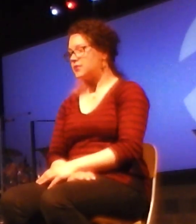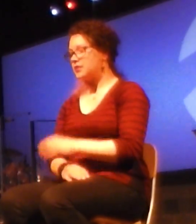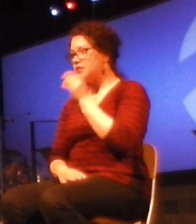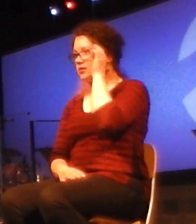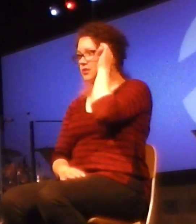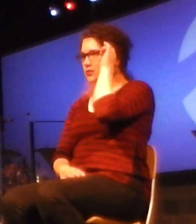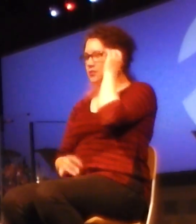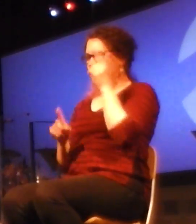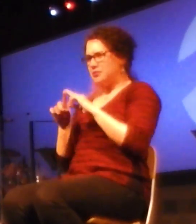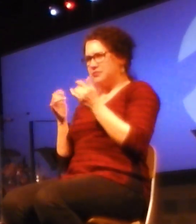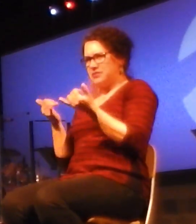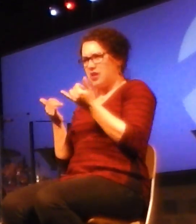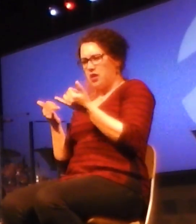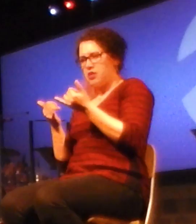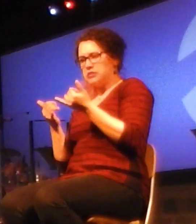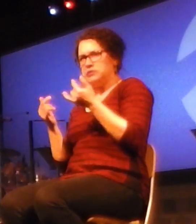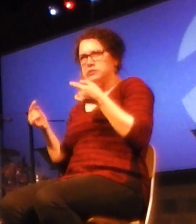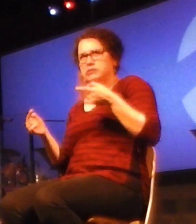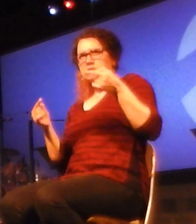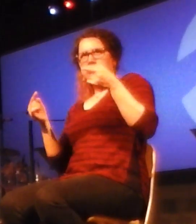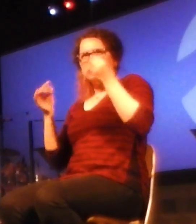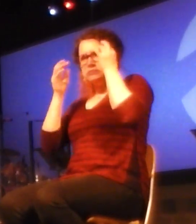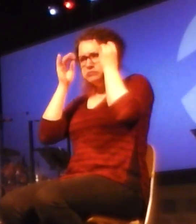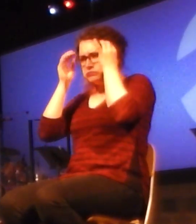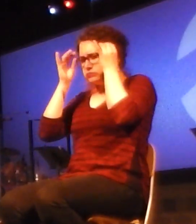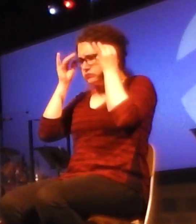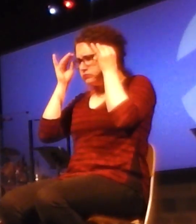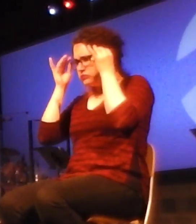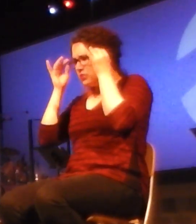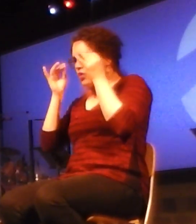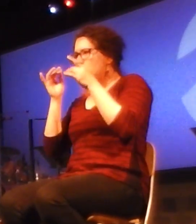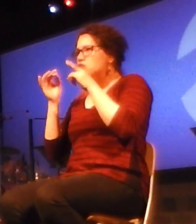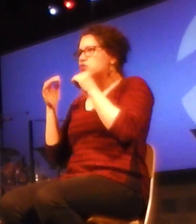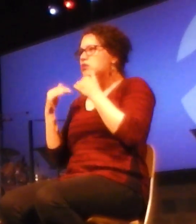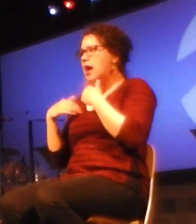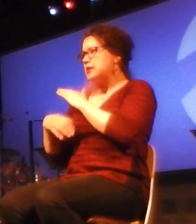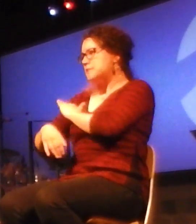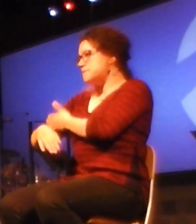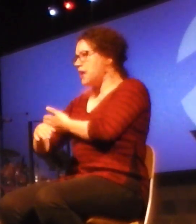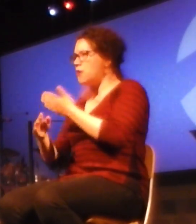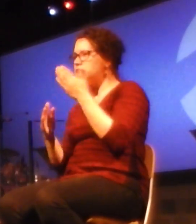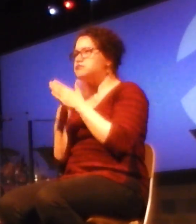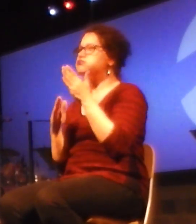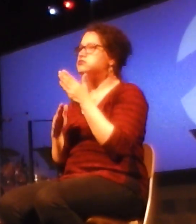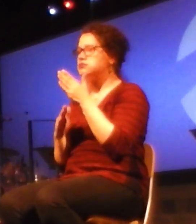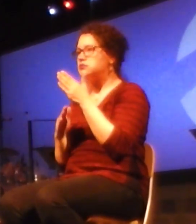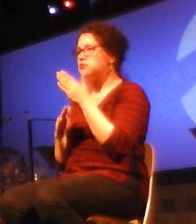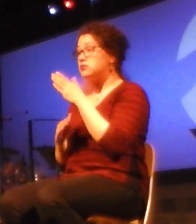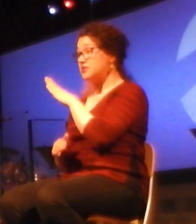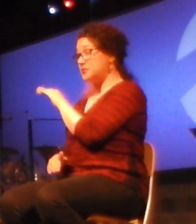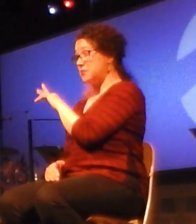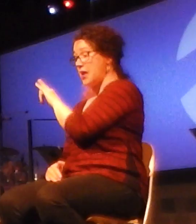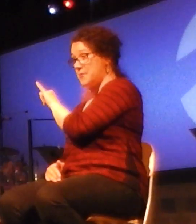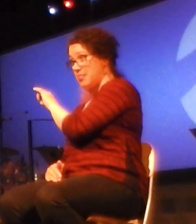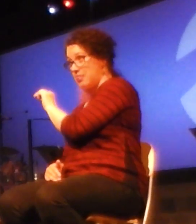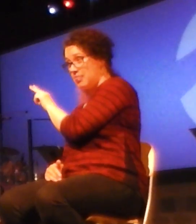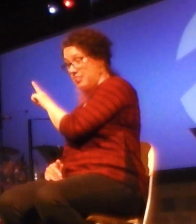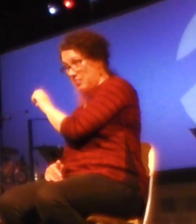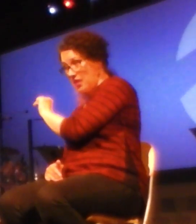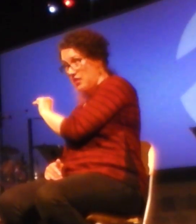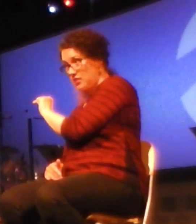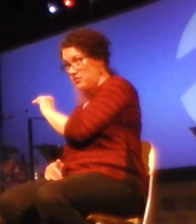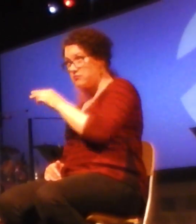really a tension game of who has the most power? Who has the most power, the Babylonians